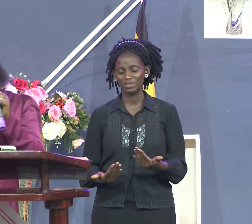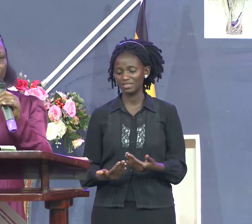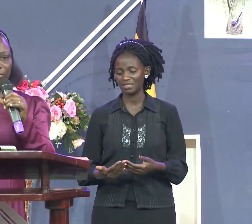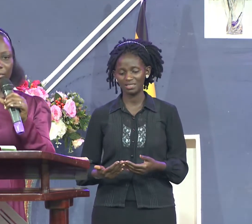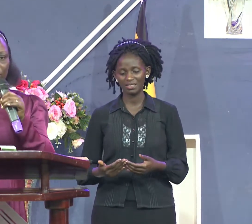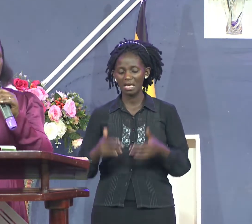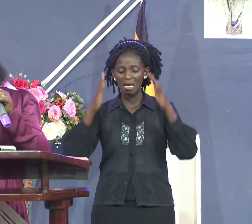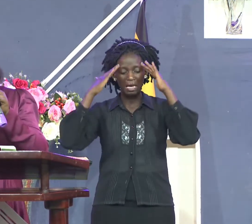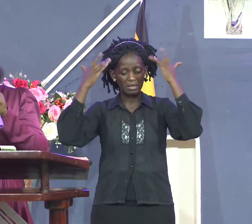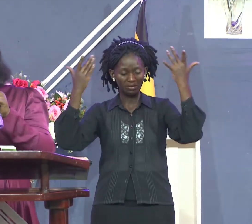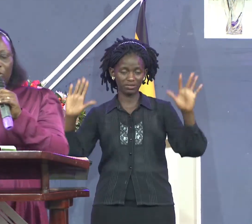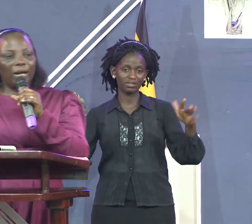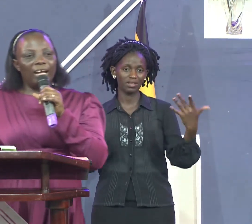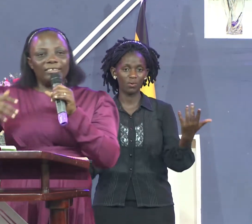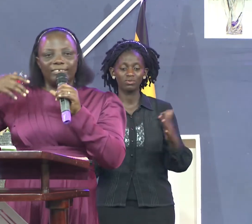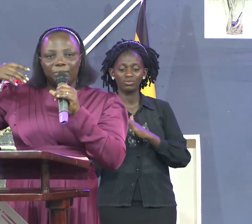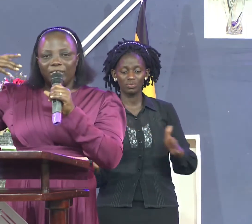then it would have been a loss to